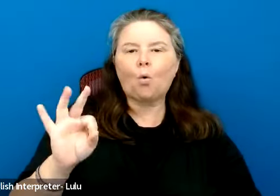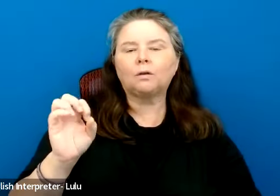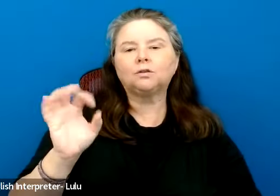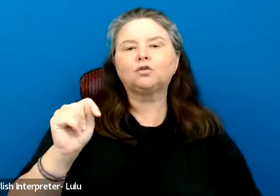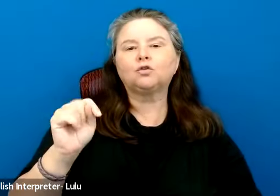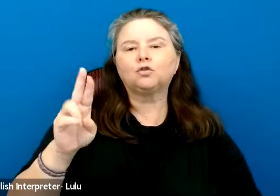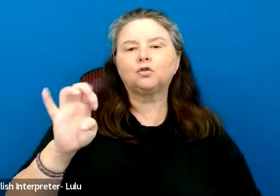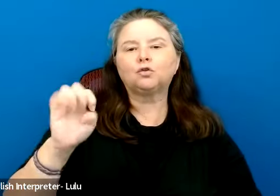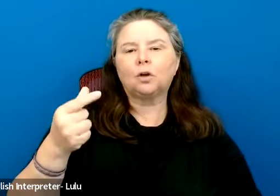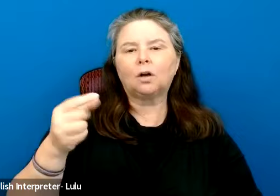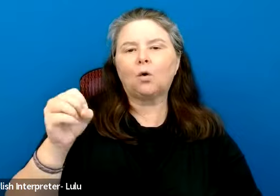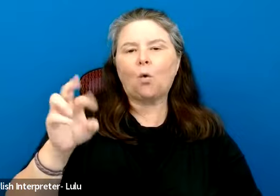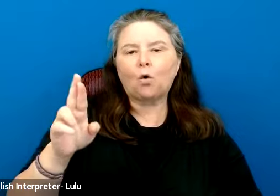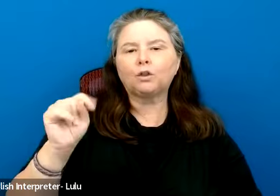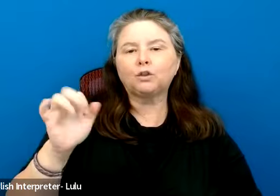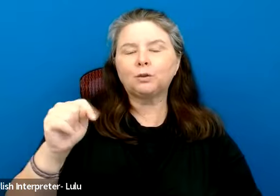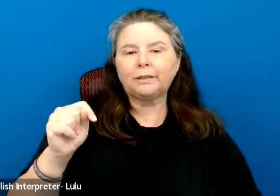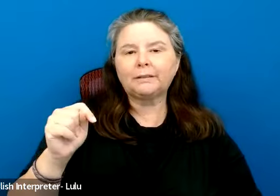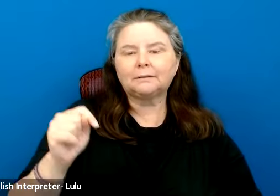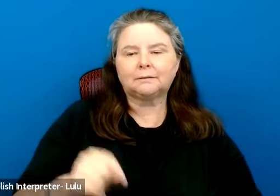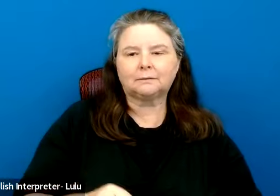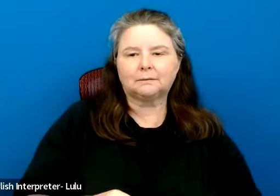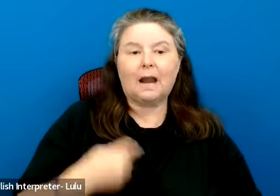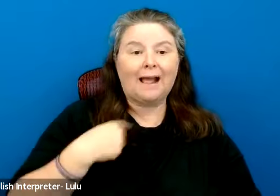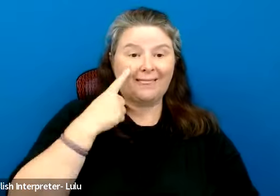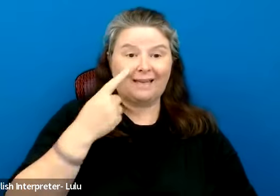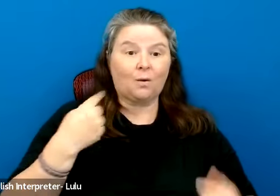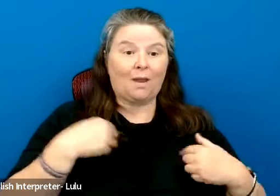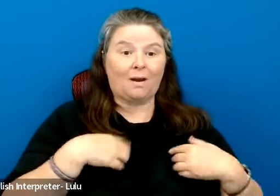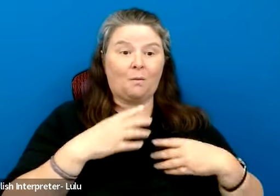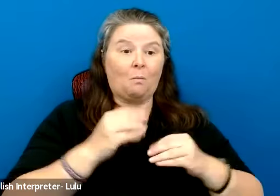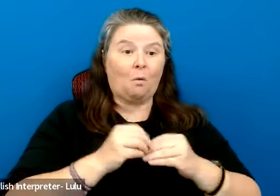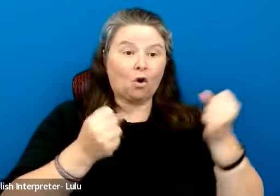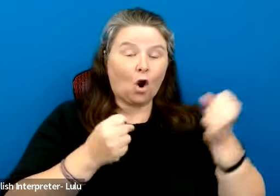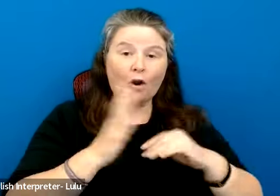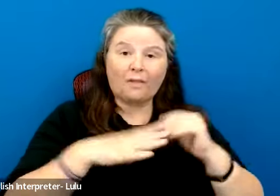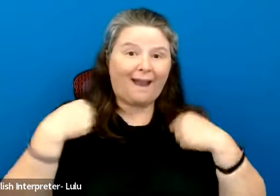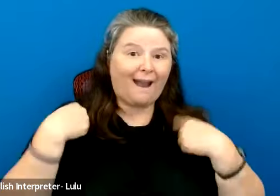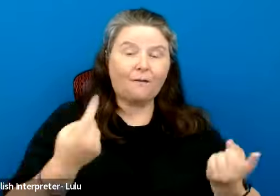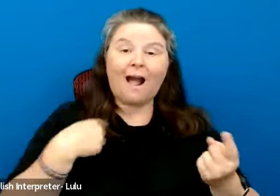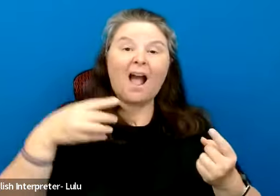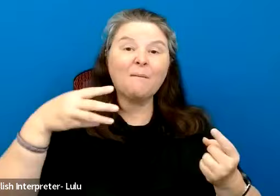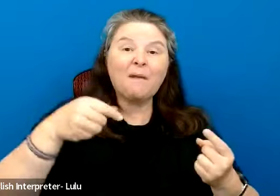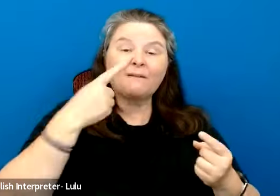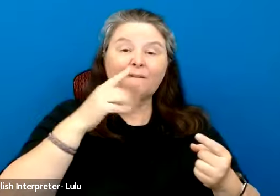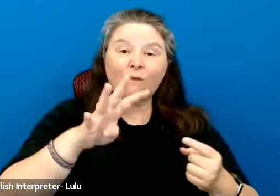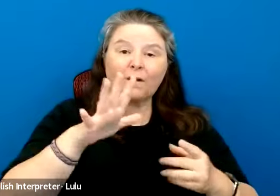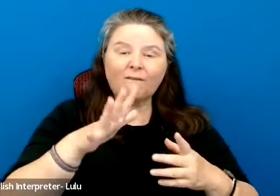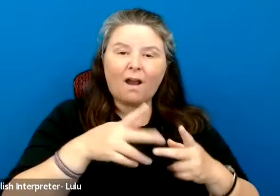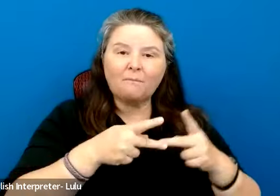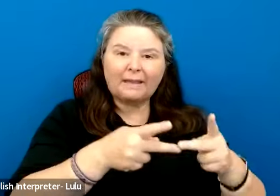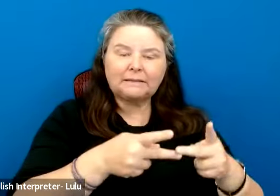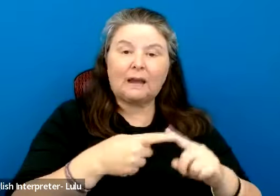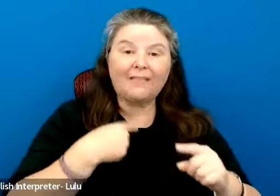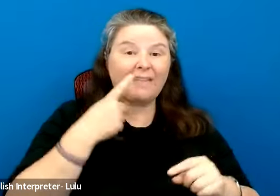event. And I think we had more people than ever attend, more cars anyway. I paid for 45 spots and I think